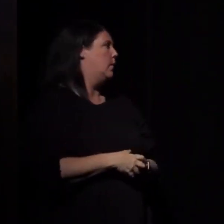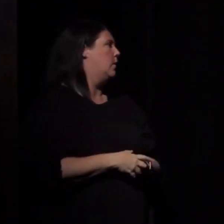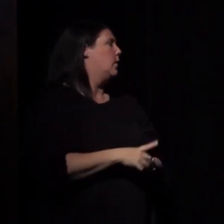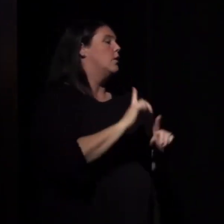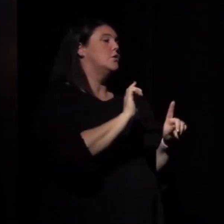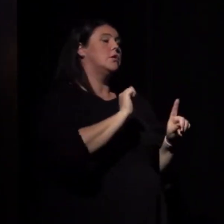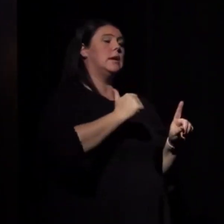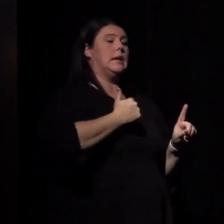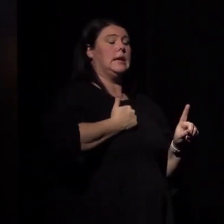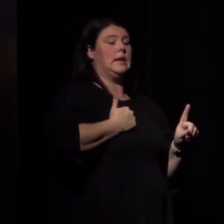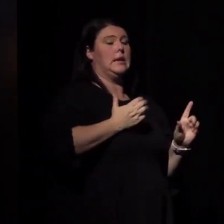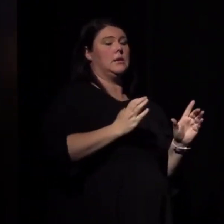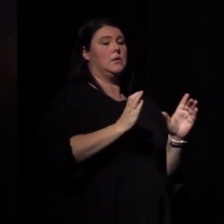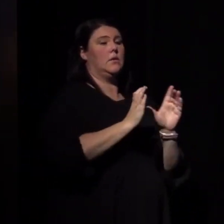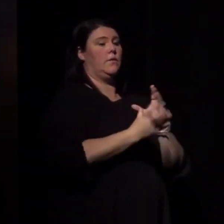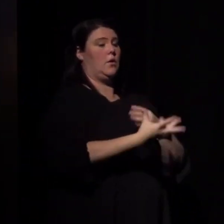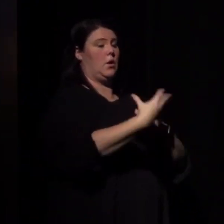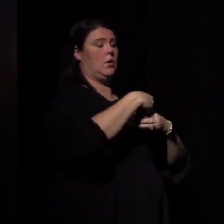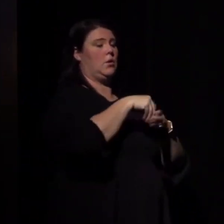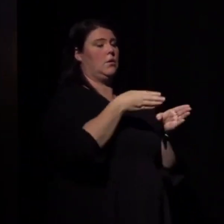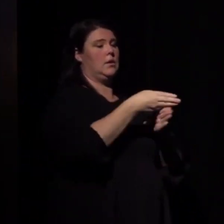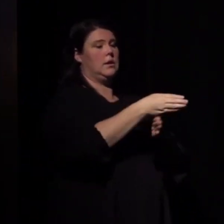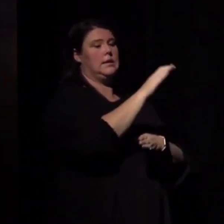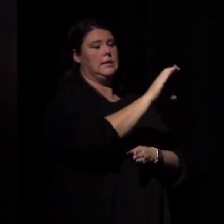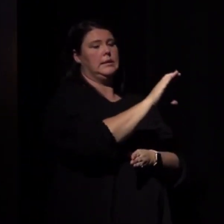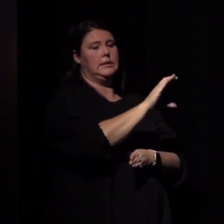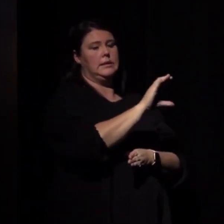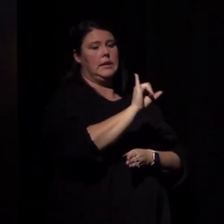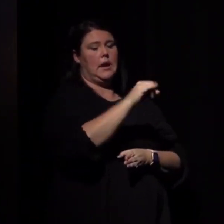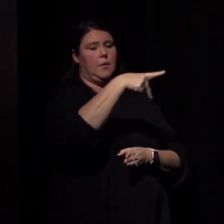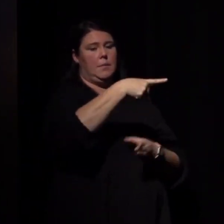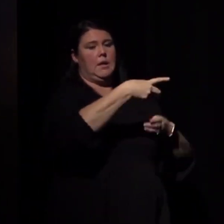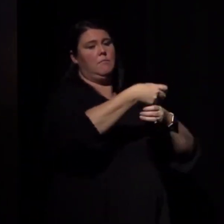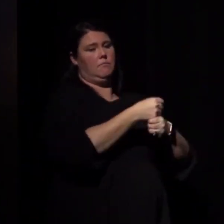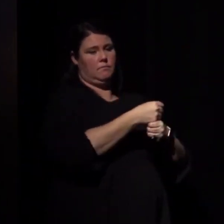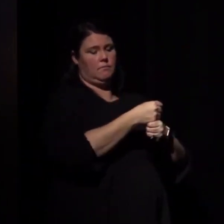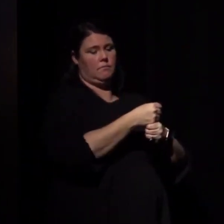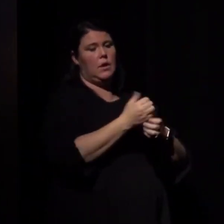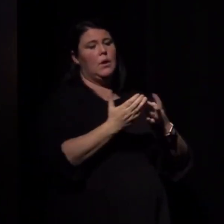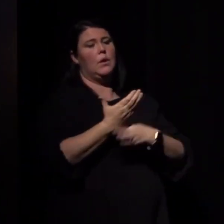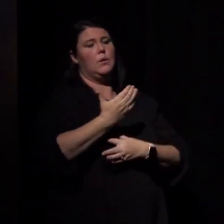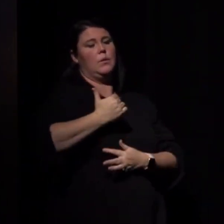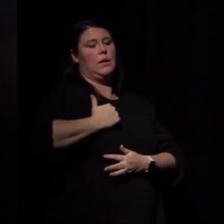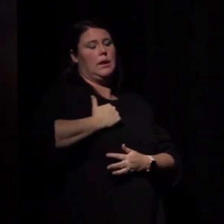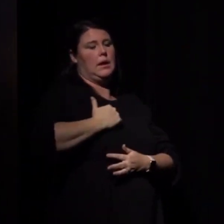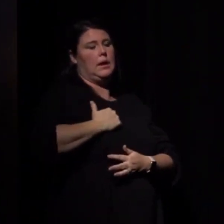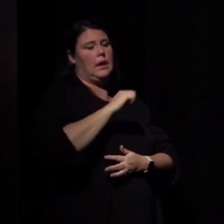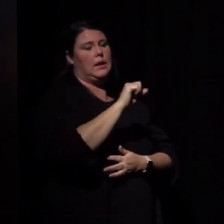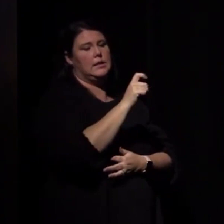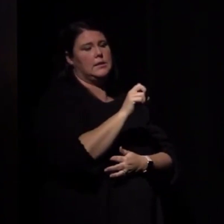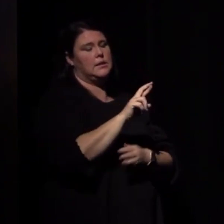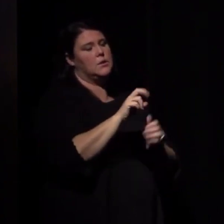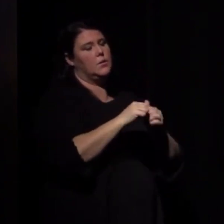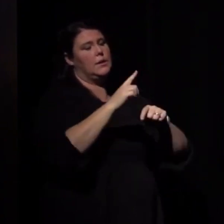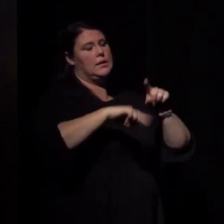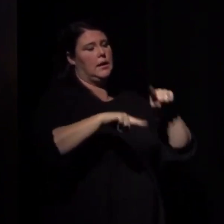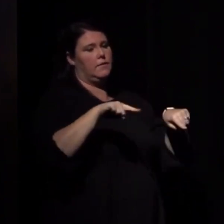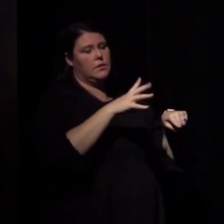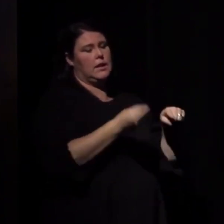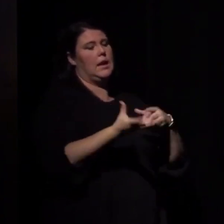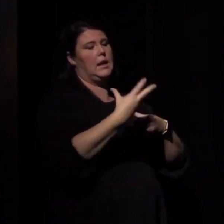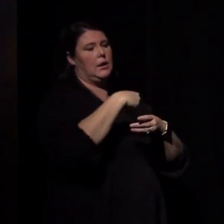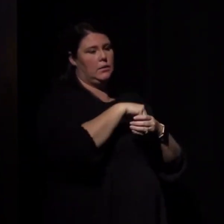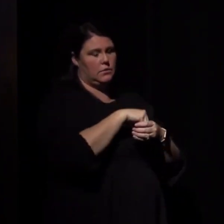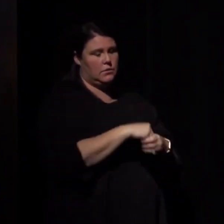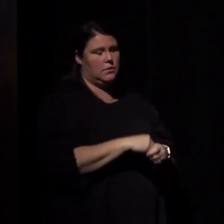Canadian Certificate for Inclusion Professional CCIP designation with the Canadian Centre for Diversity and Inclusion, is